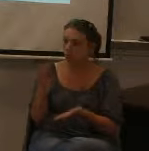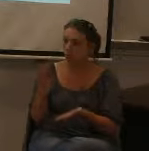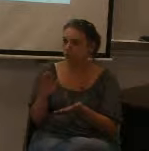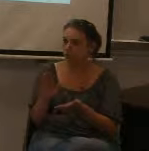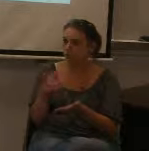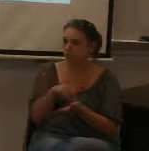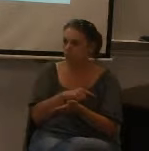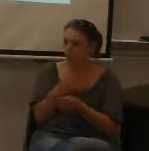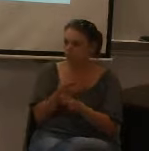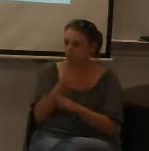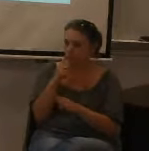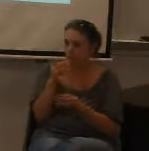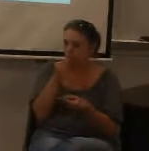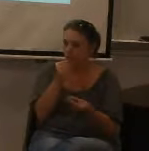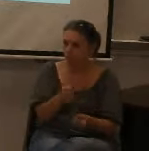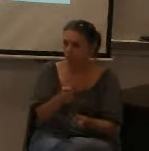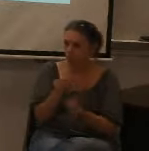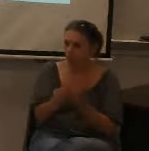So the